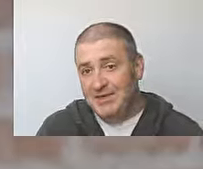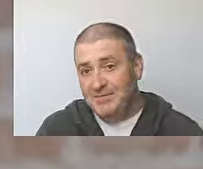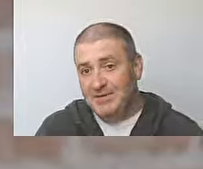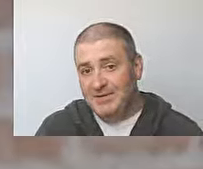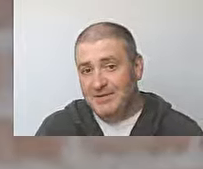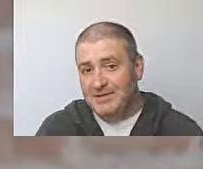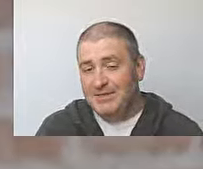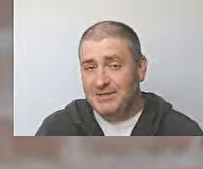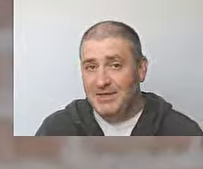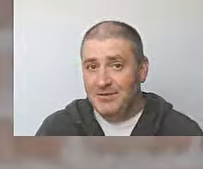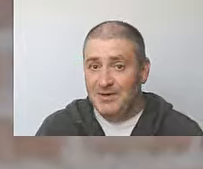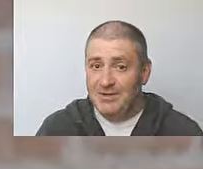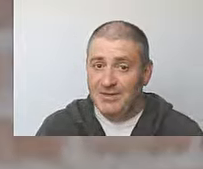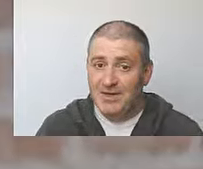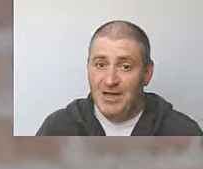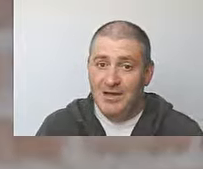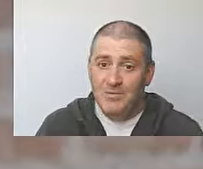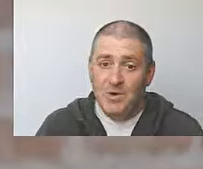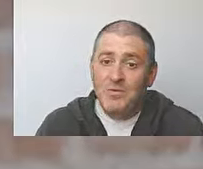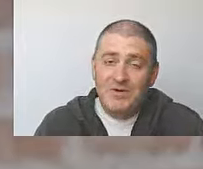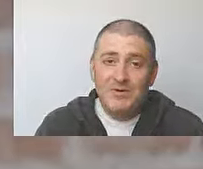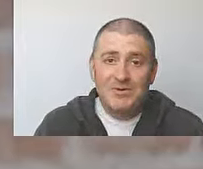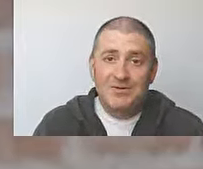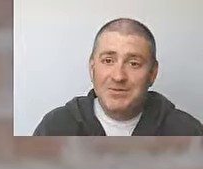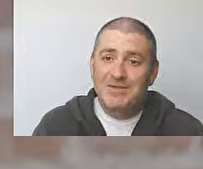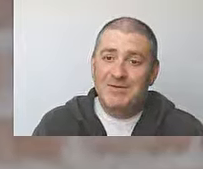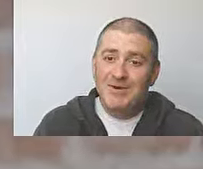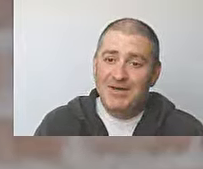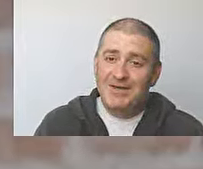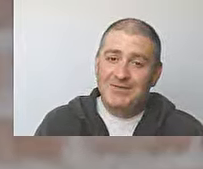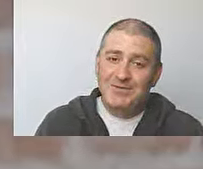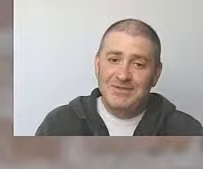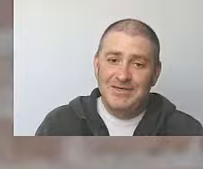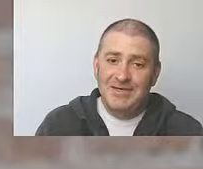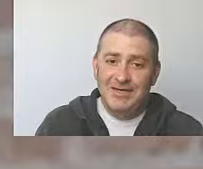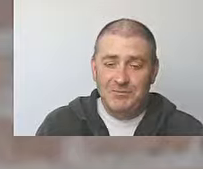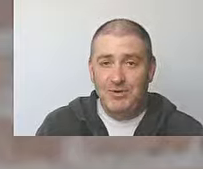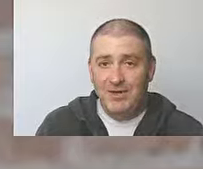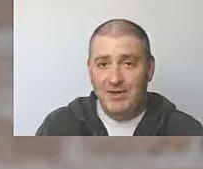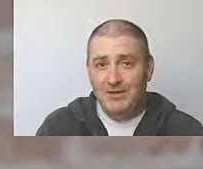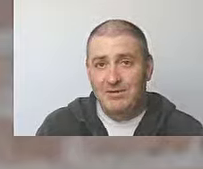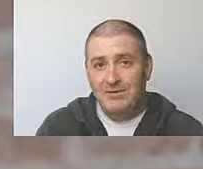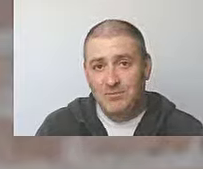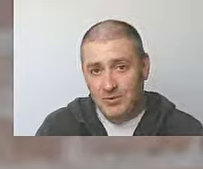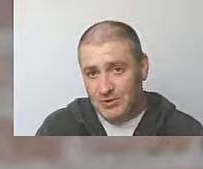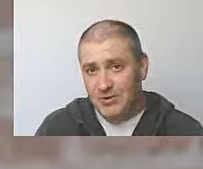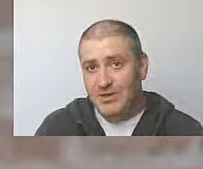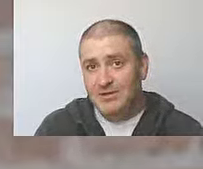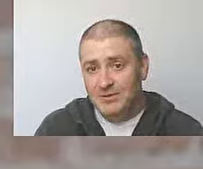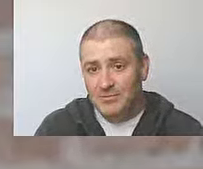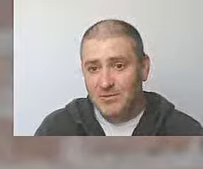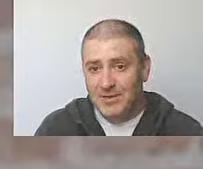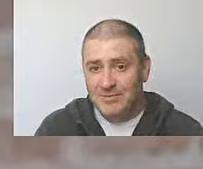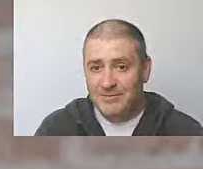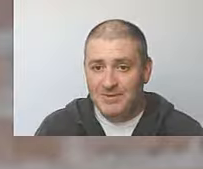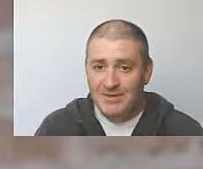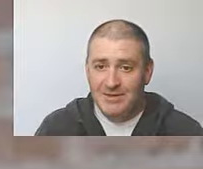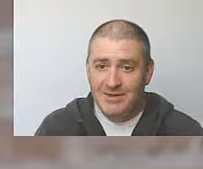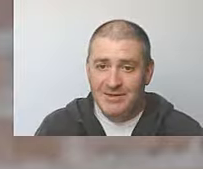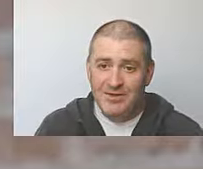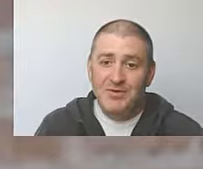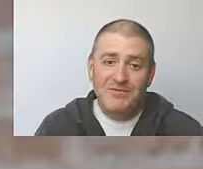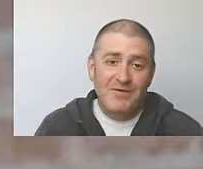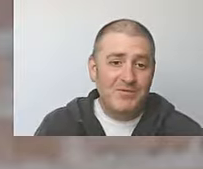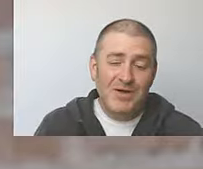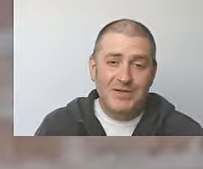neck deep in the day-to-day grind that what we're all ultimately working towards is bringing more joy to more people.